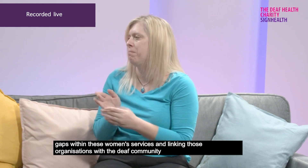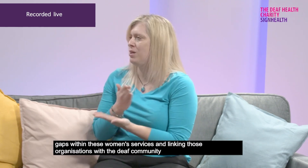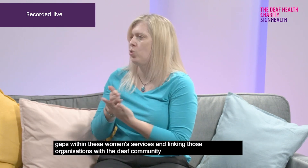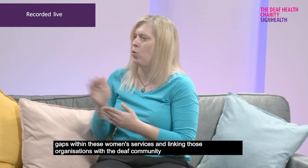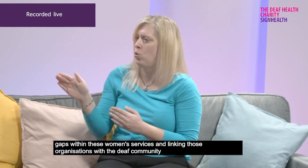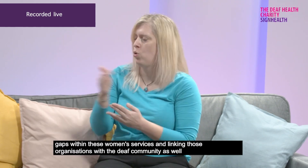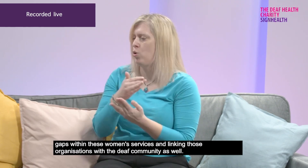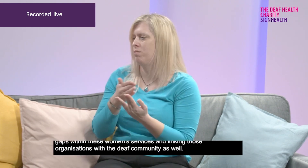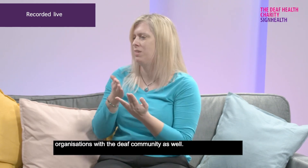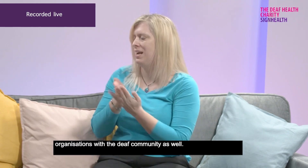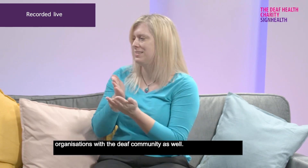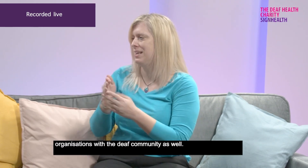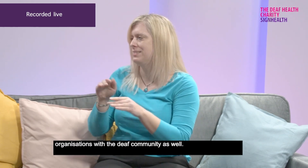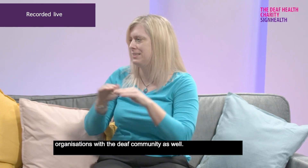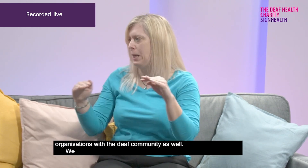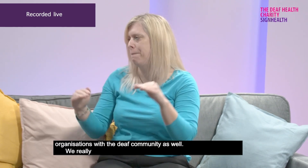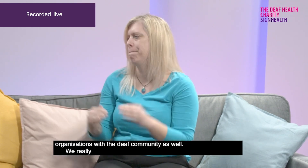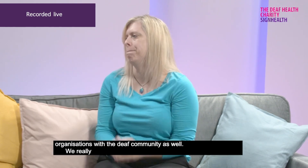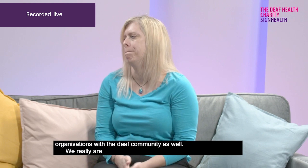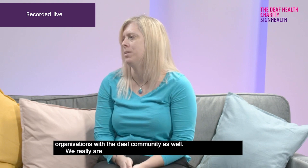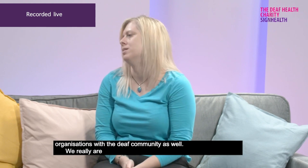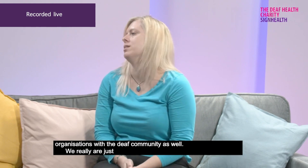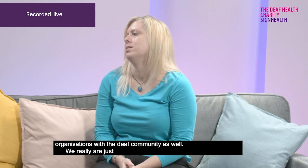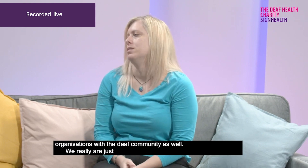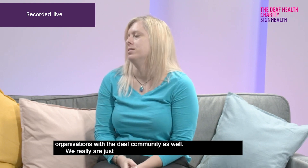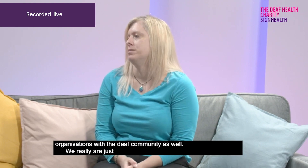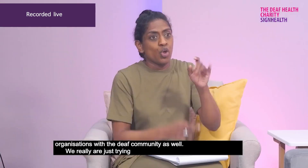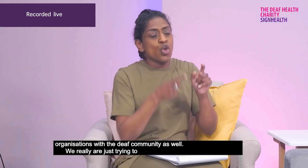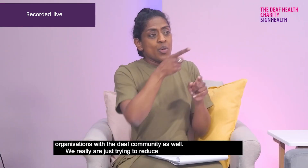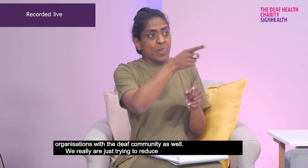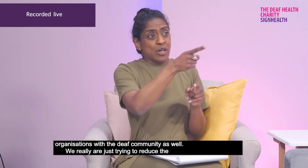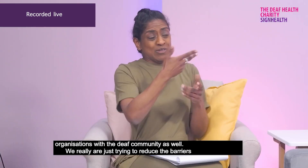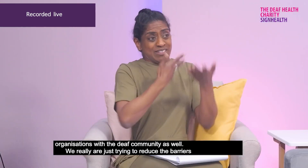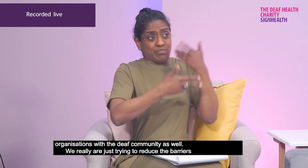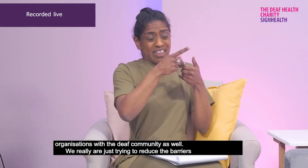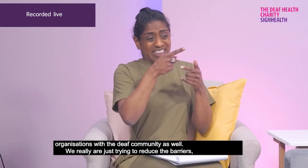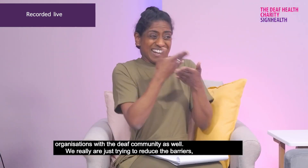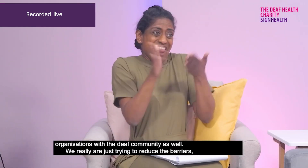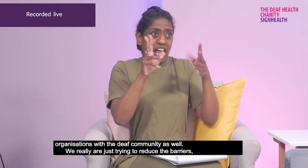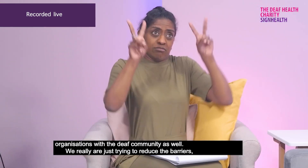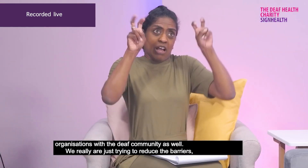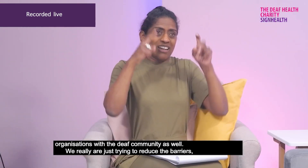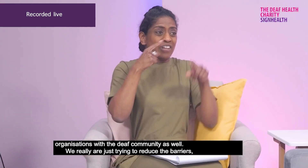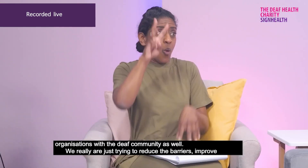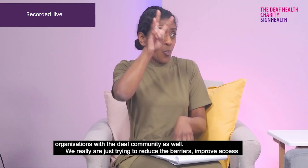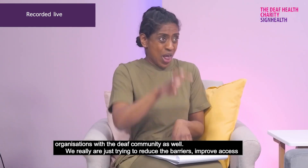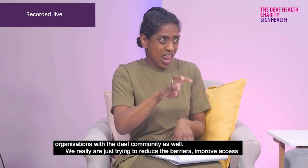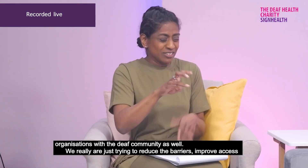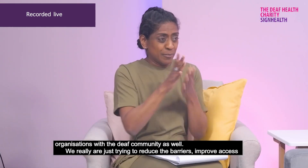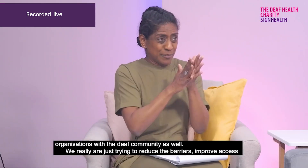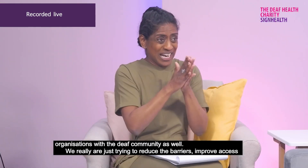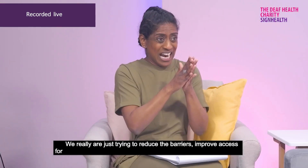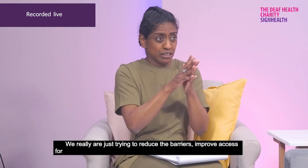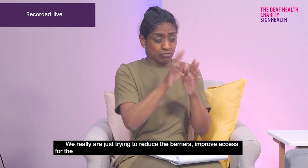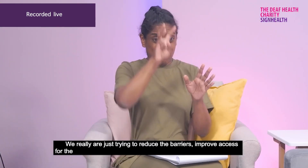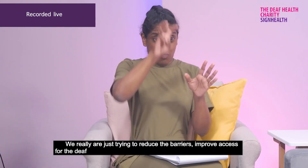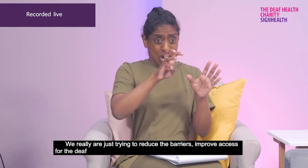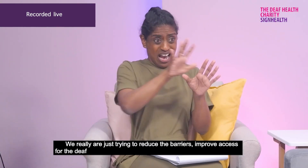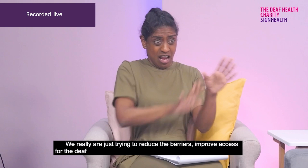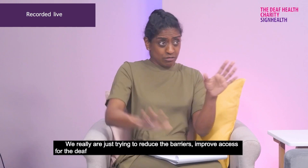well. We're really just trying to reduce the barriers, improve access for the deaf